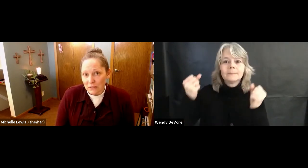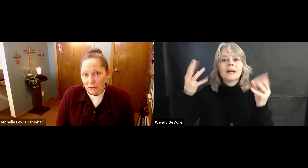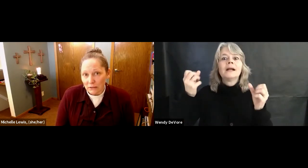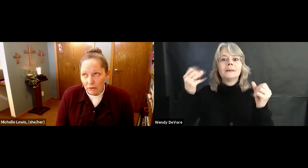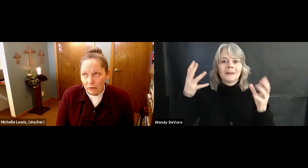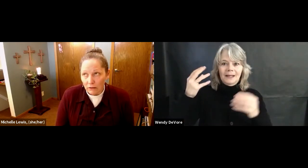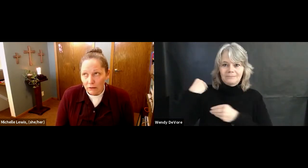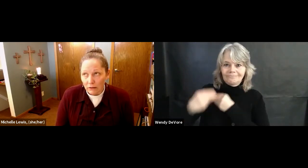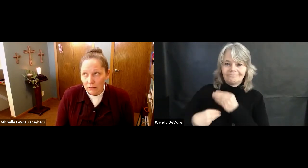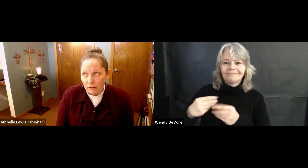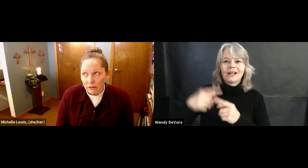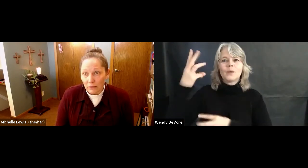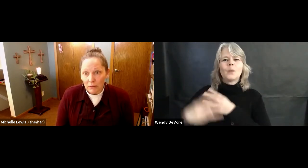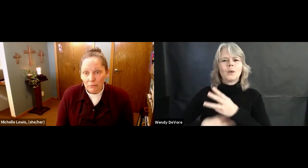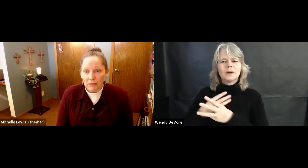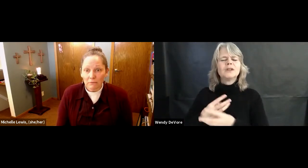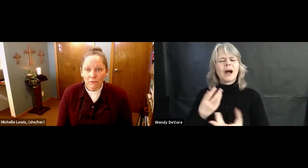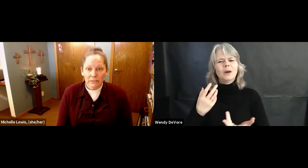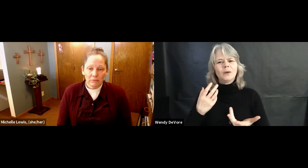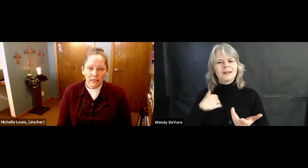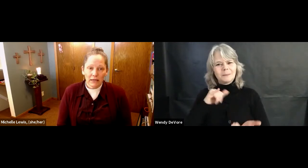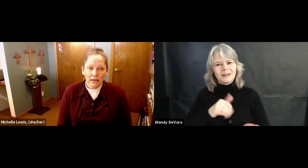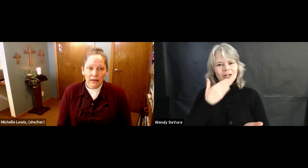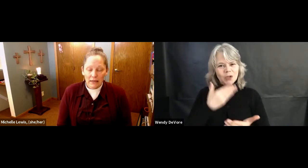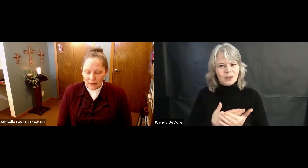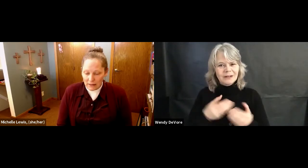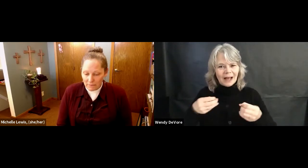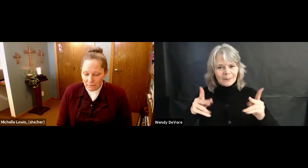notice, oh, that might be influencing me.